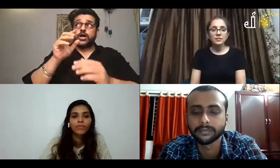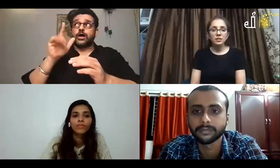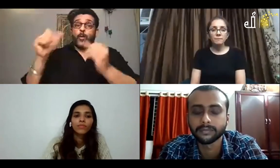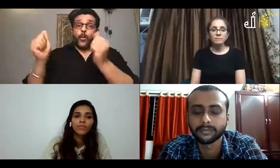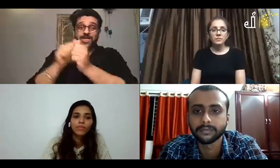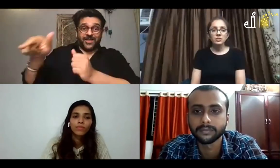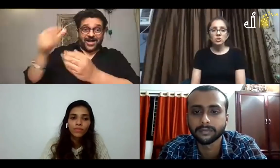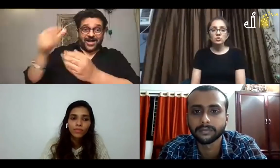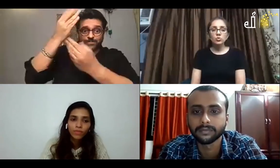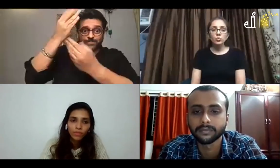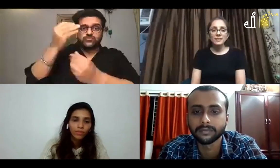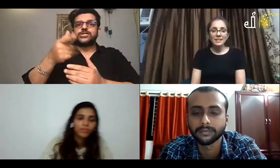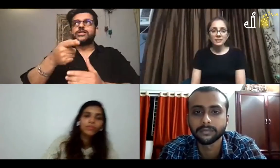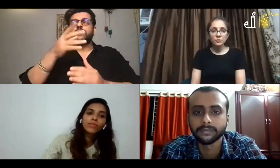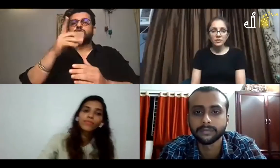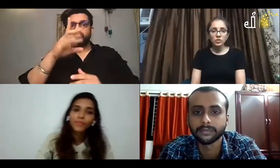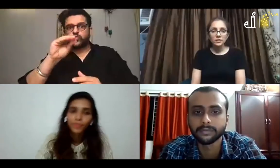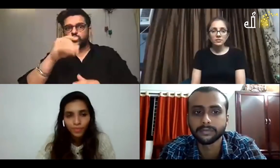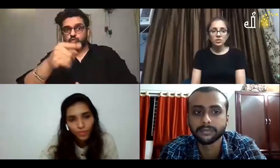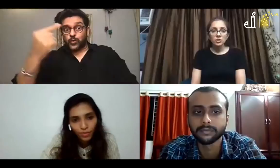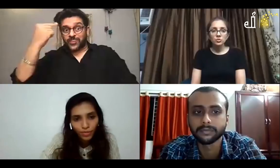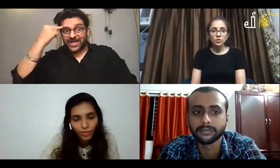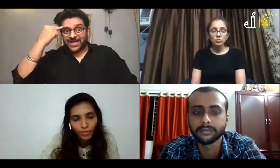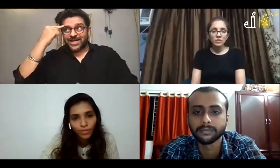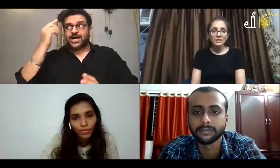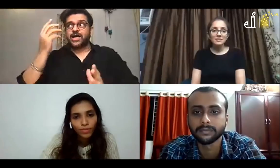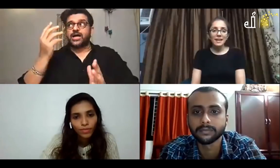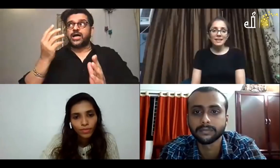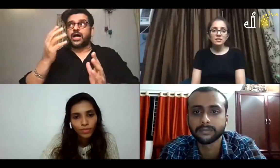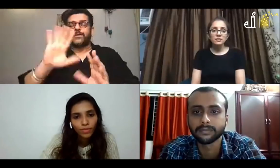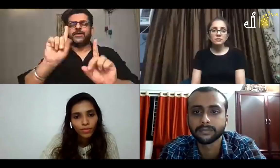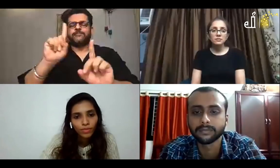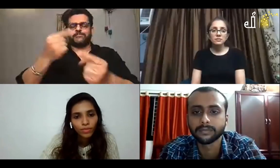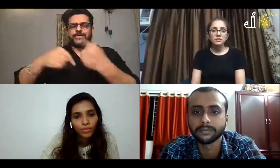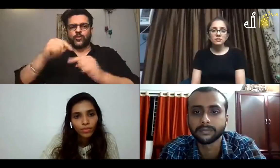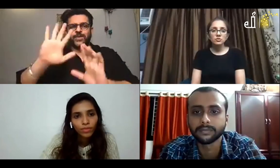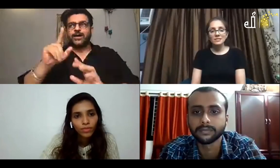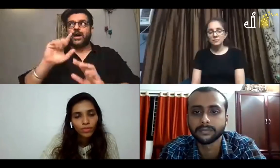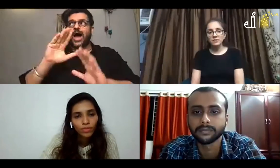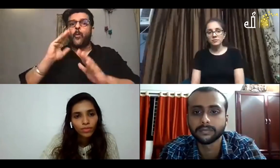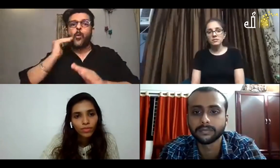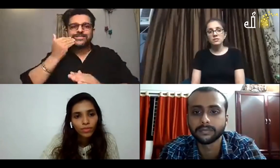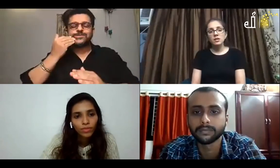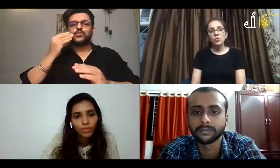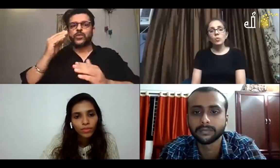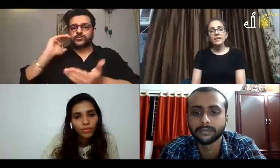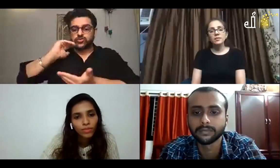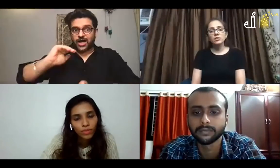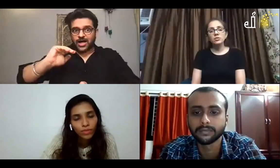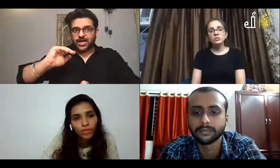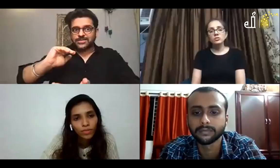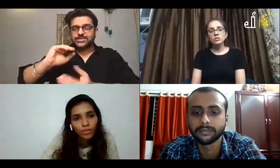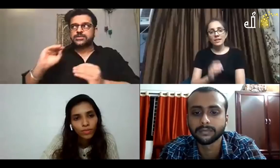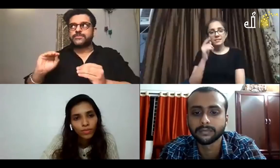and so with that information, do you think that, just let me reverse,